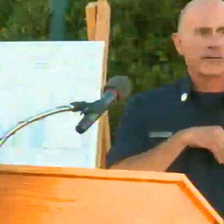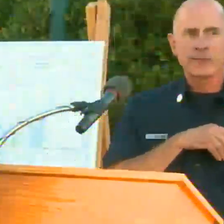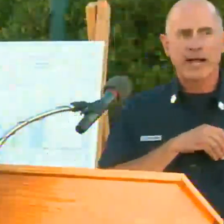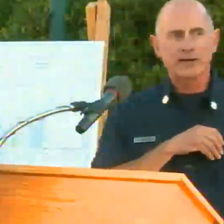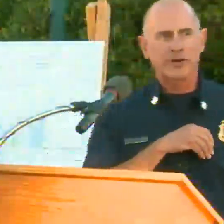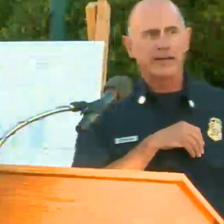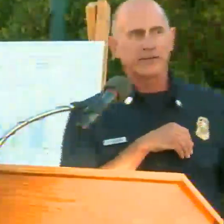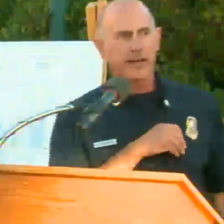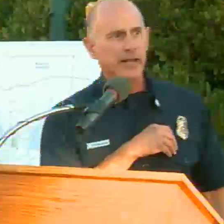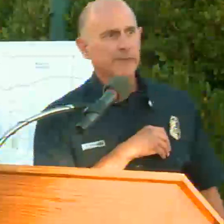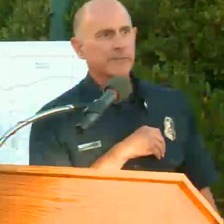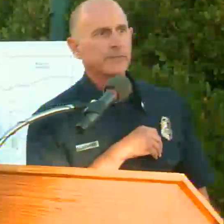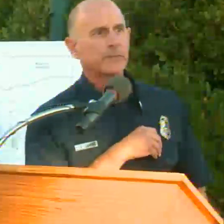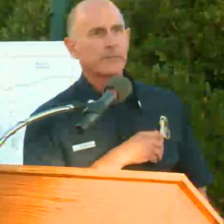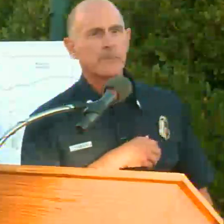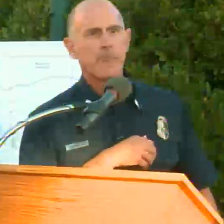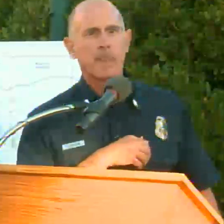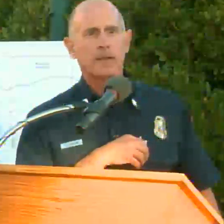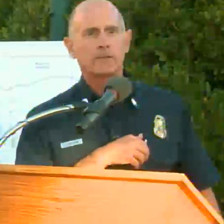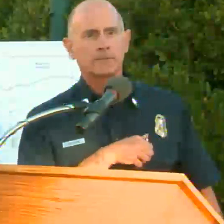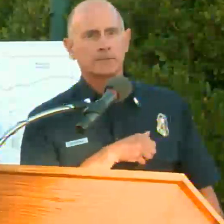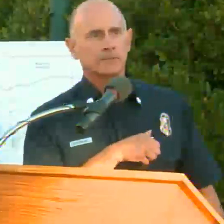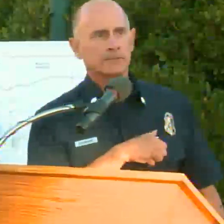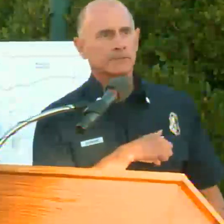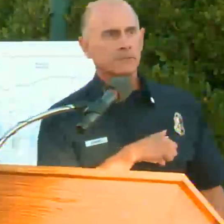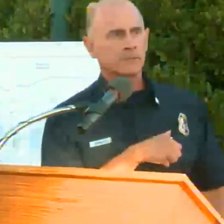Nobody here from Caltrans today.